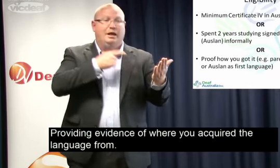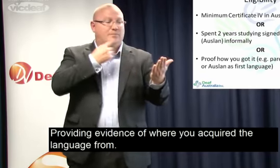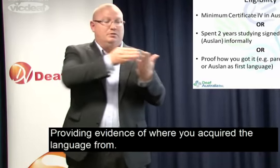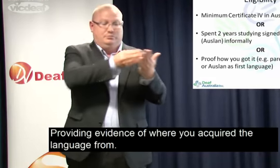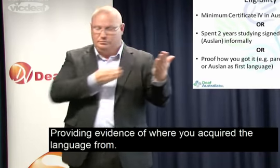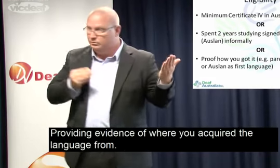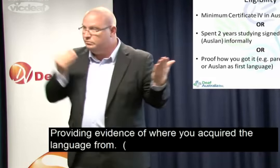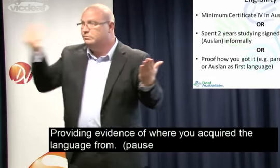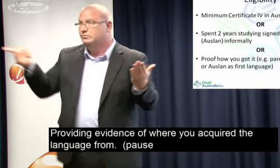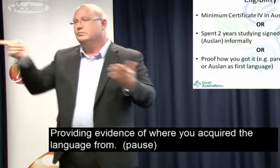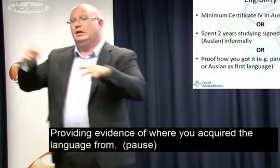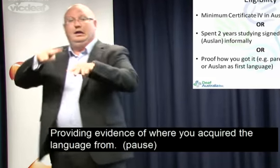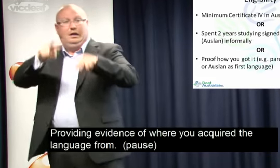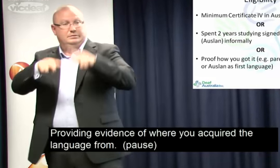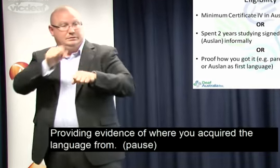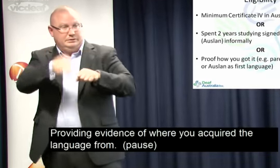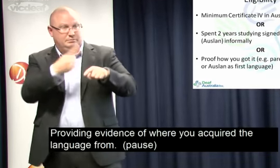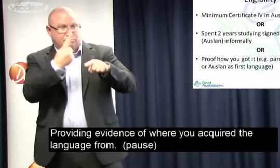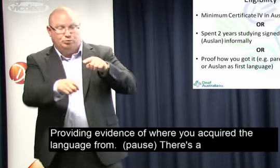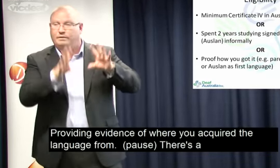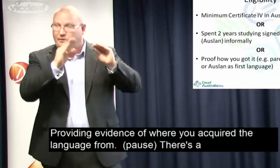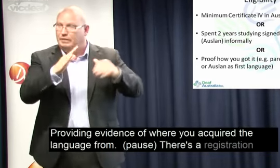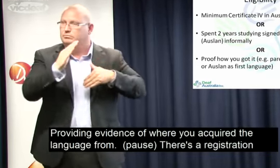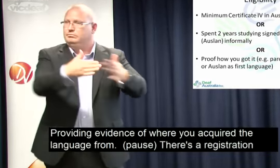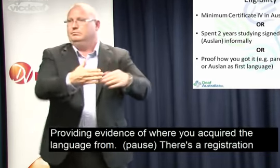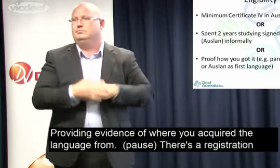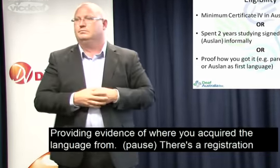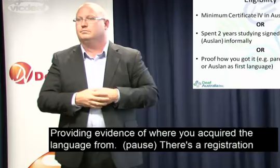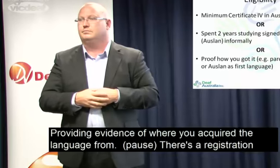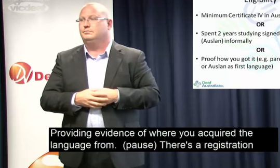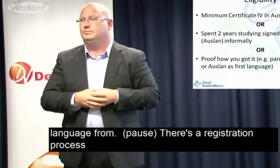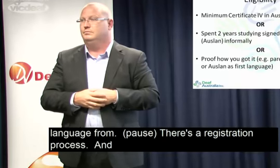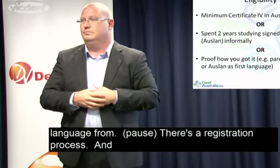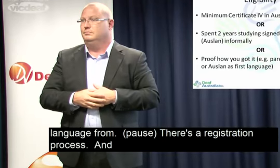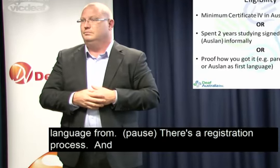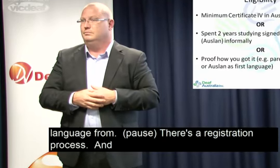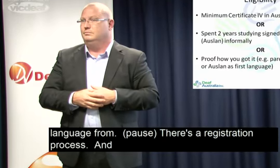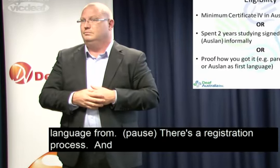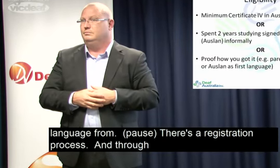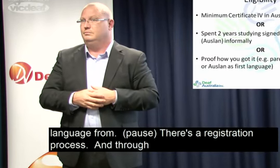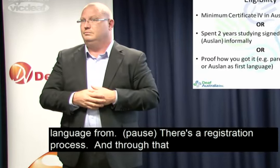There's a registration process and through that the person would be assessed and then we would get the ball rolling from